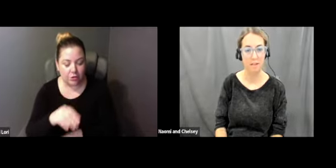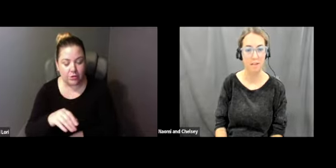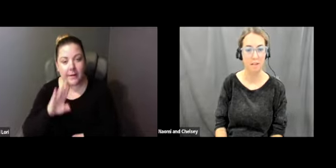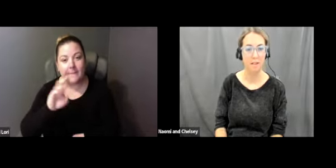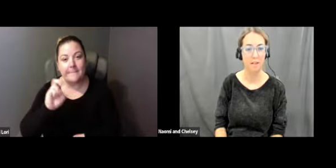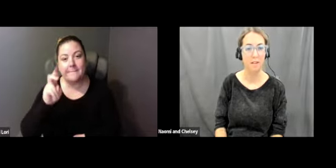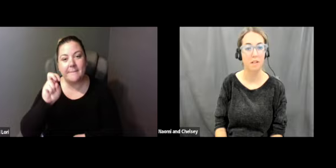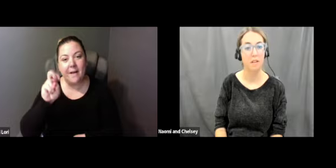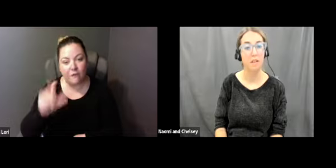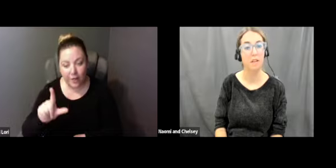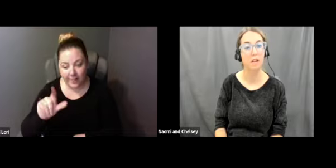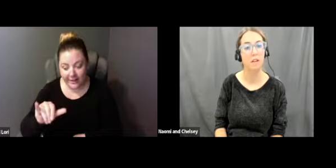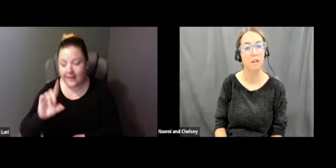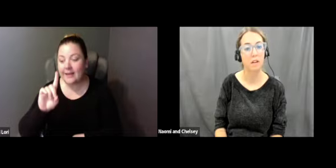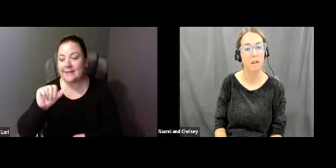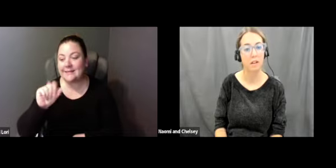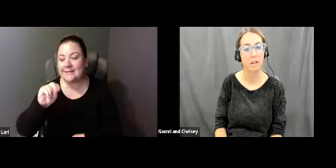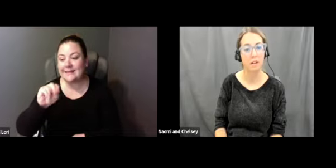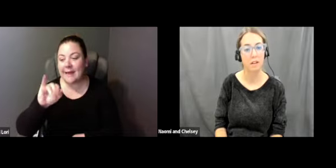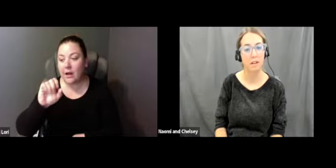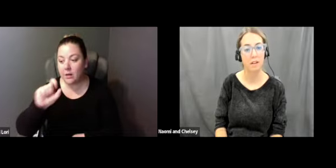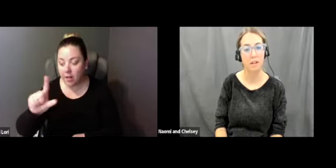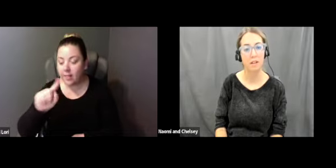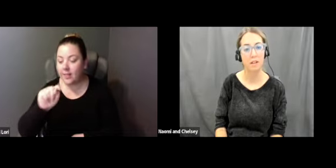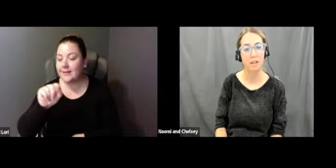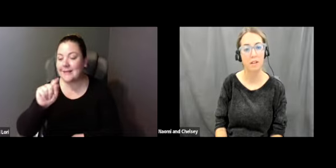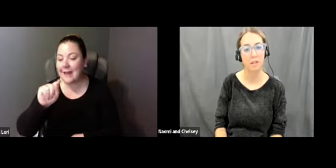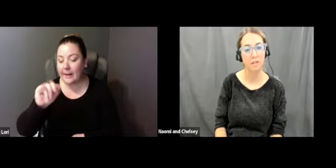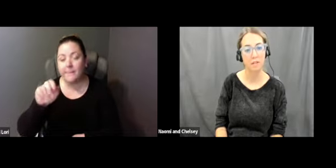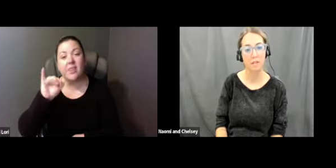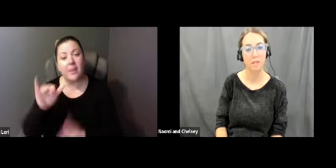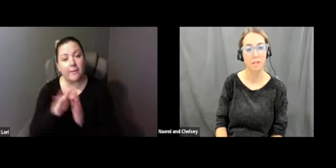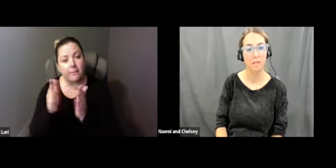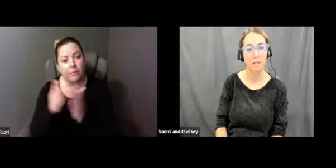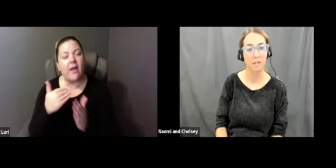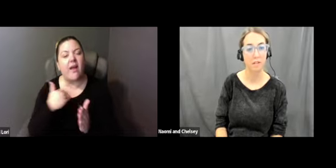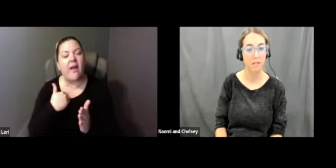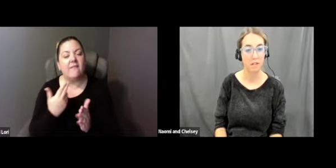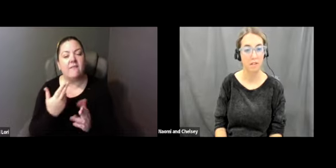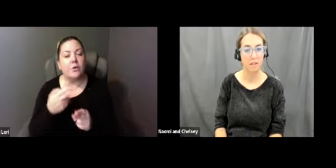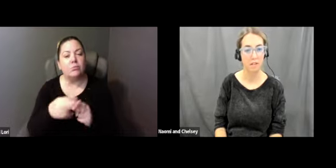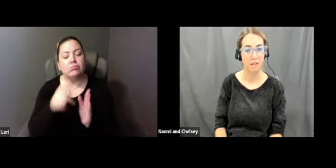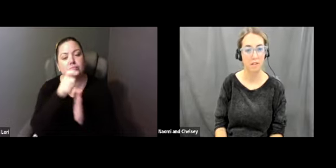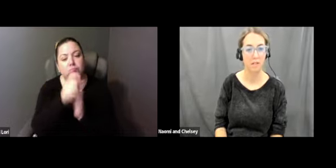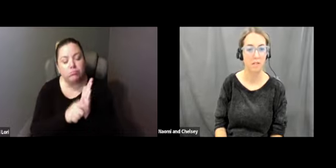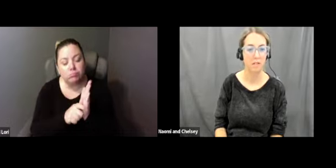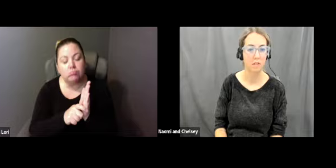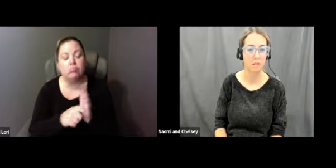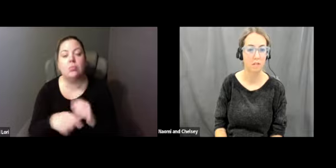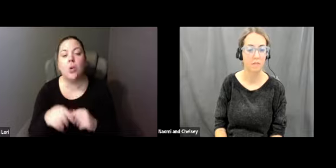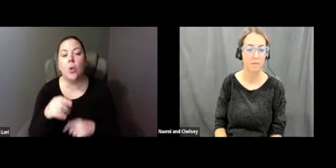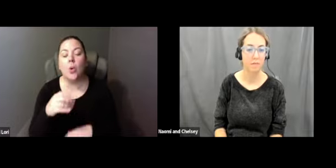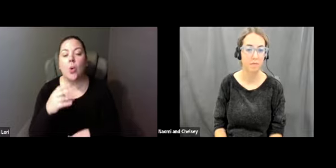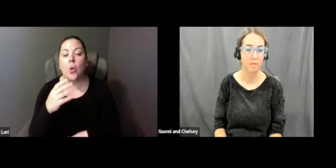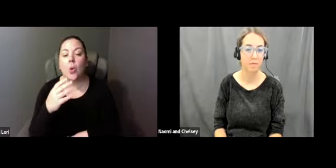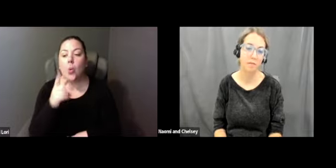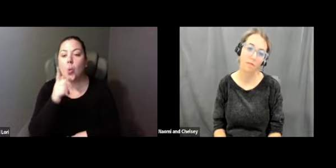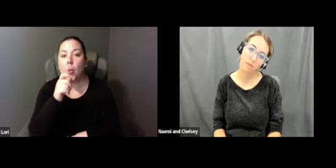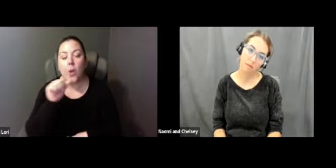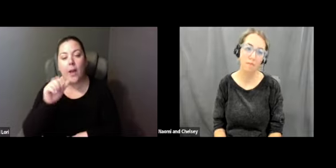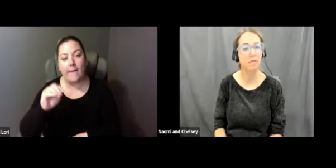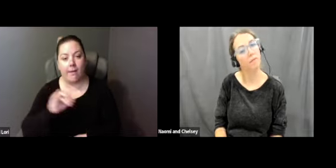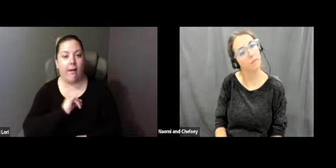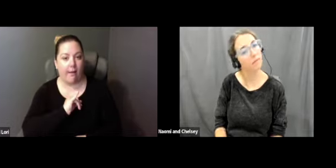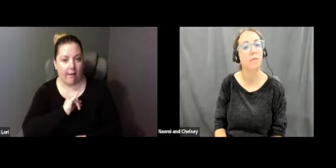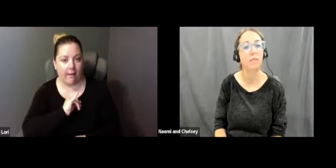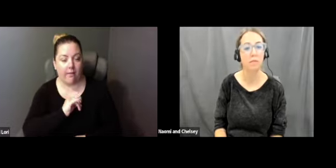that exercise that she's done in all of my classes when we start learning about autism and we start trying to unpack our